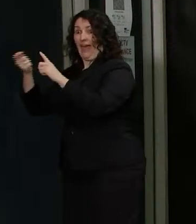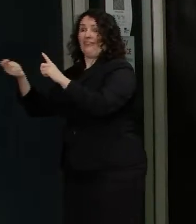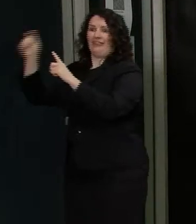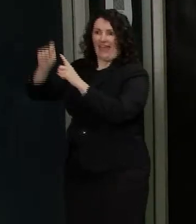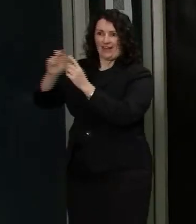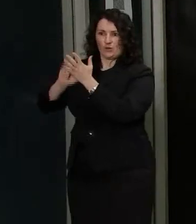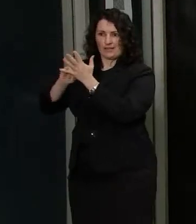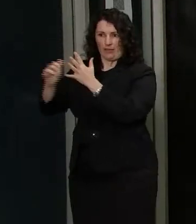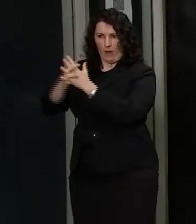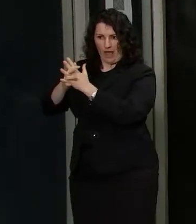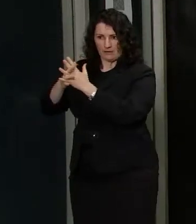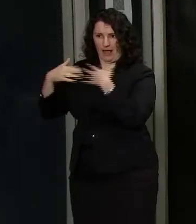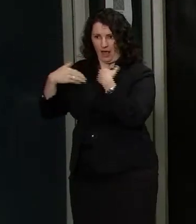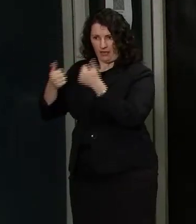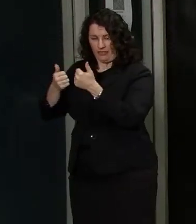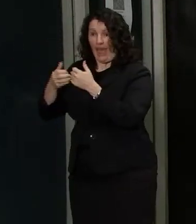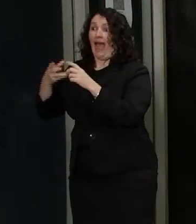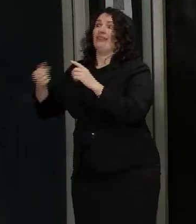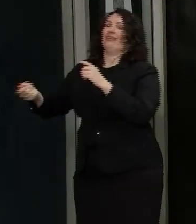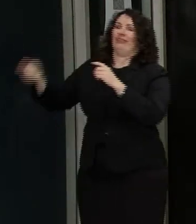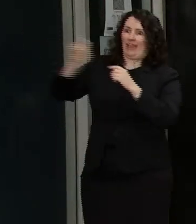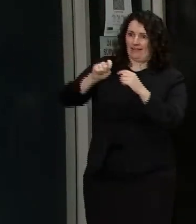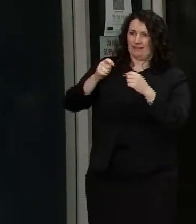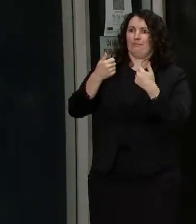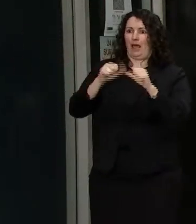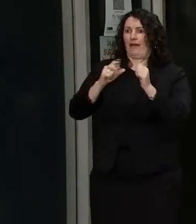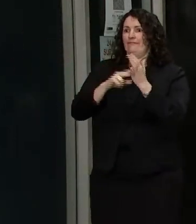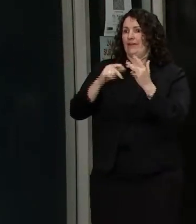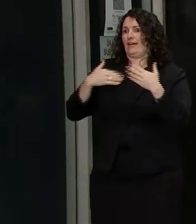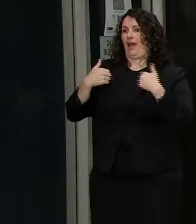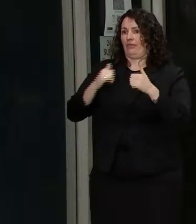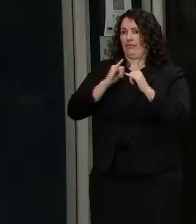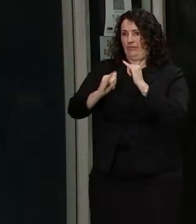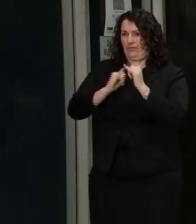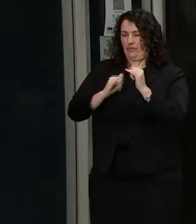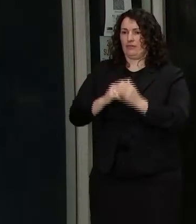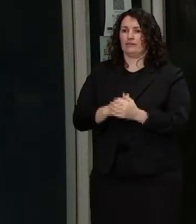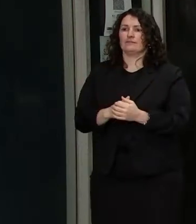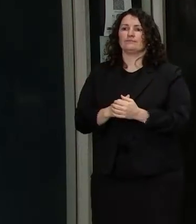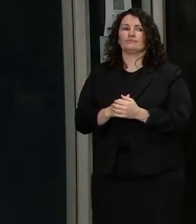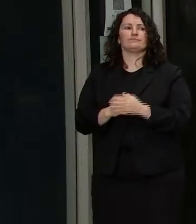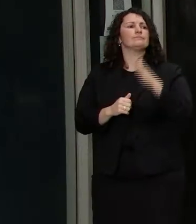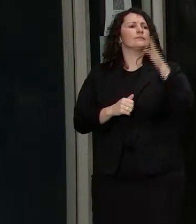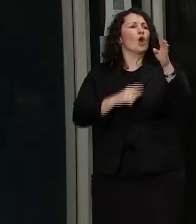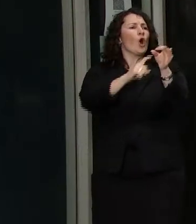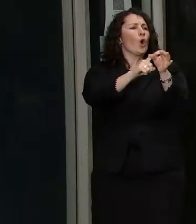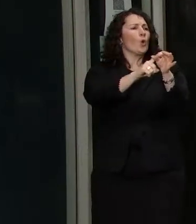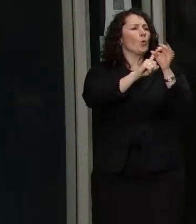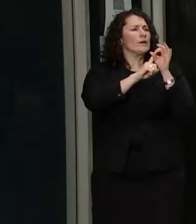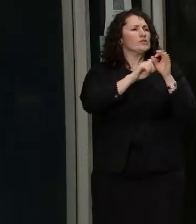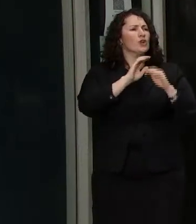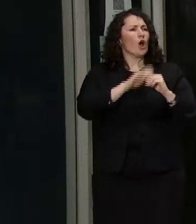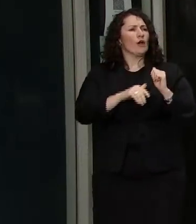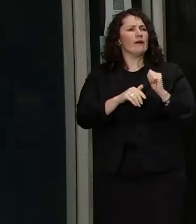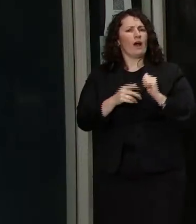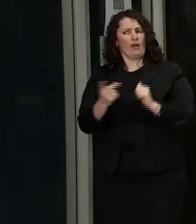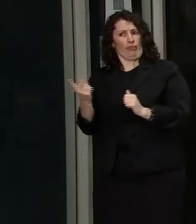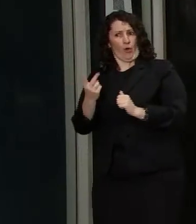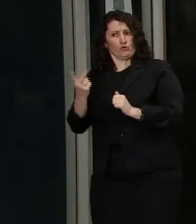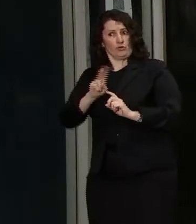We confirmed that they were relocating and therefore they're allowed to leave Victoria? I don't want to speak on behalf